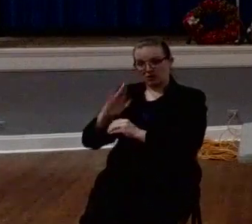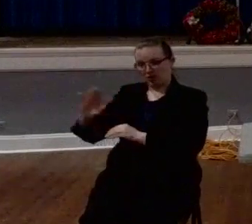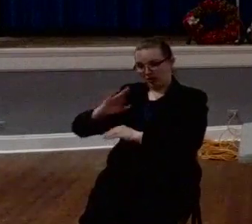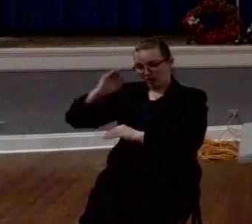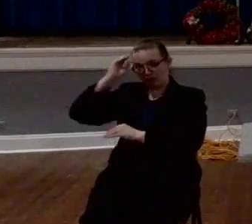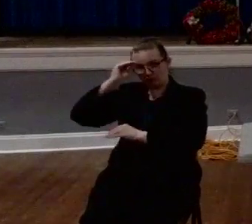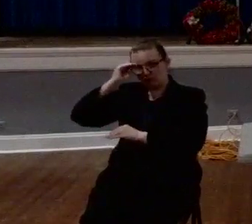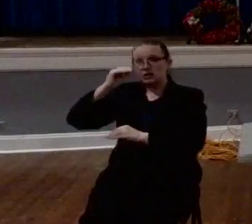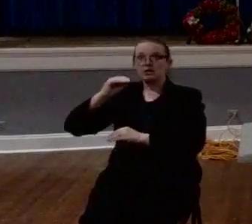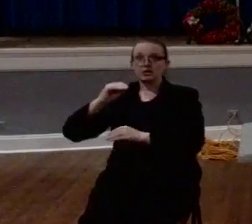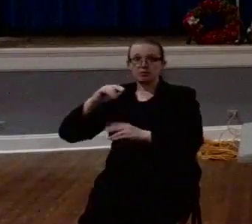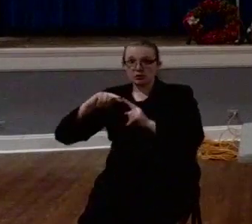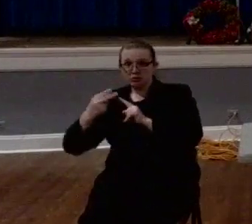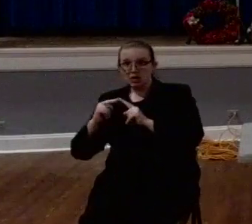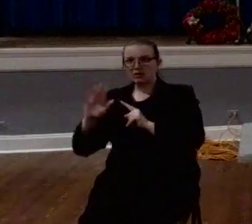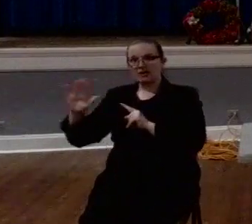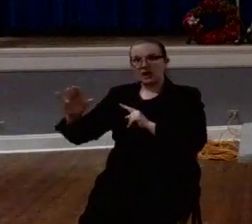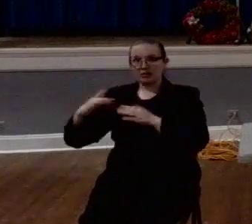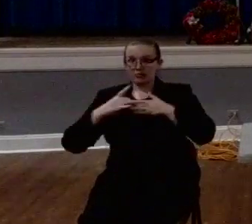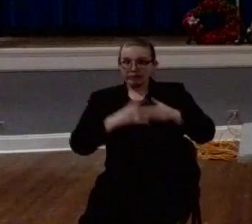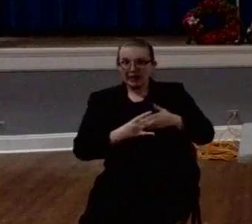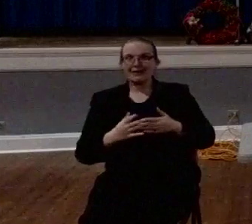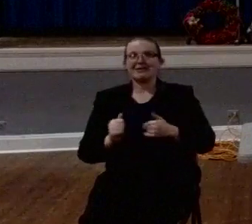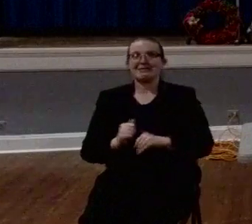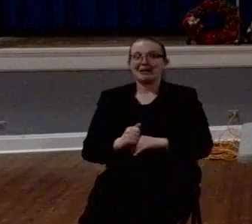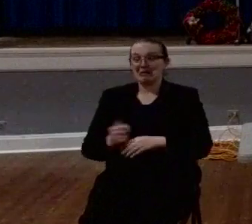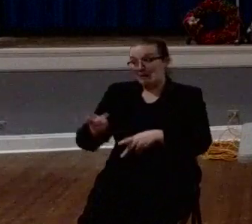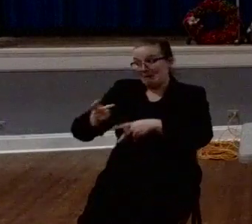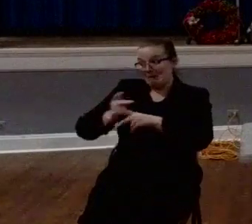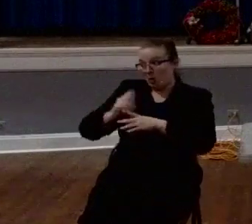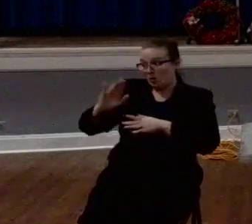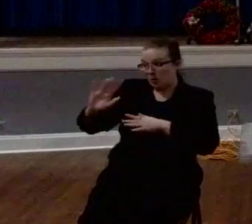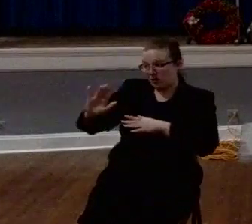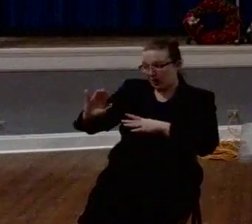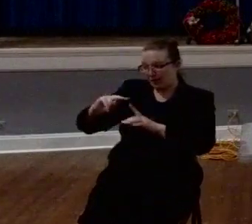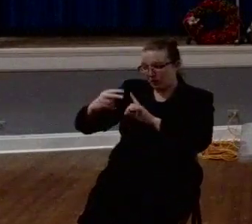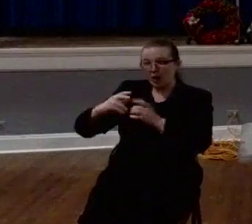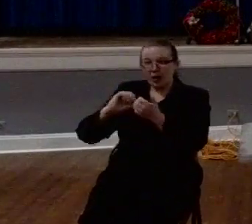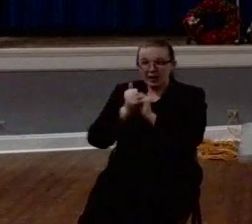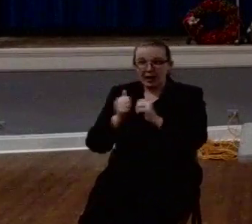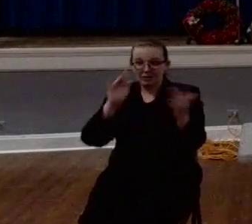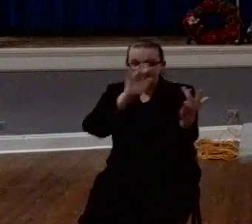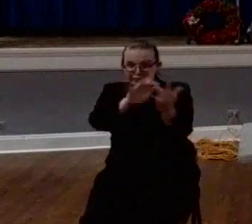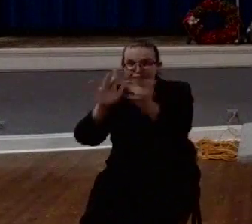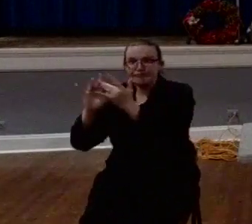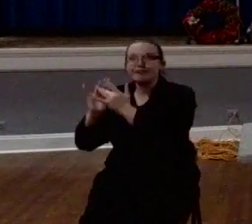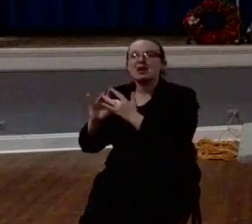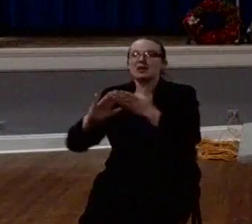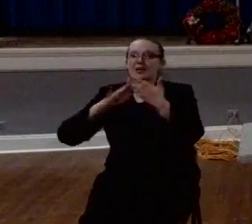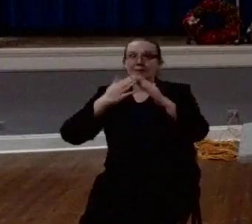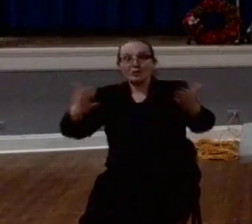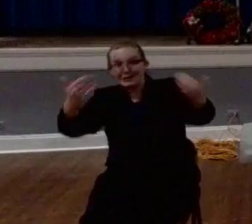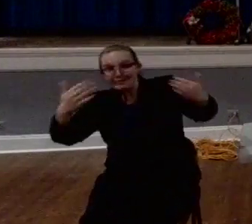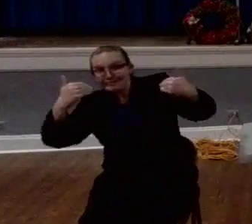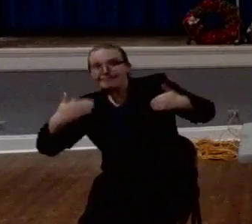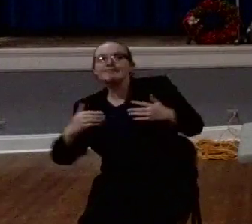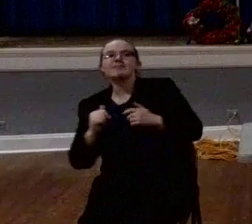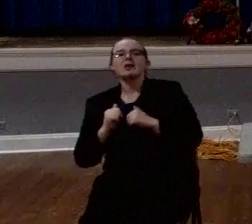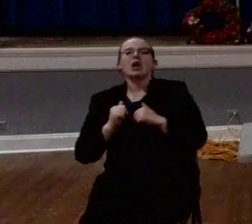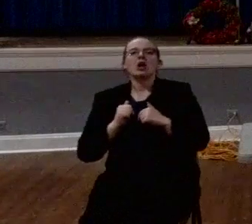guidance that they can offer and borrow on their platform to getting the community out there to these events. So there certainly is more to